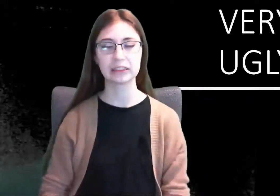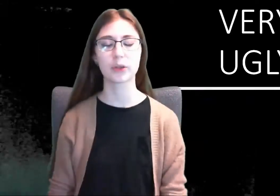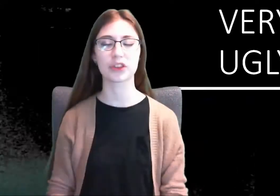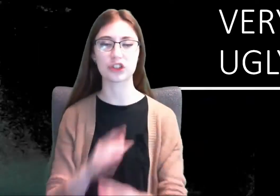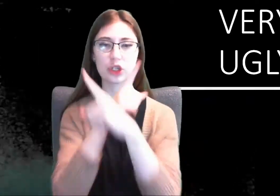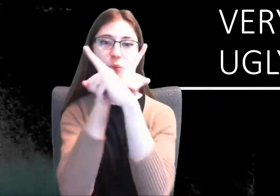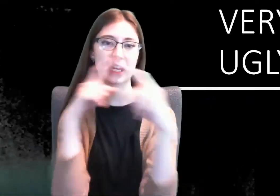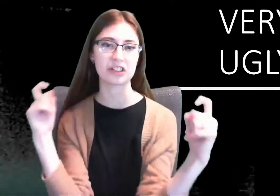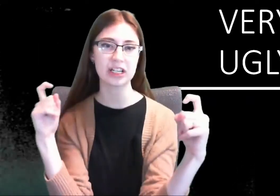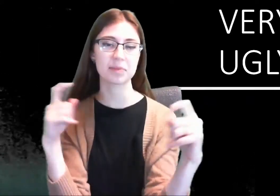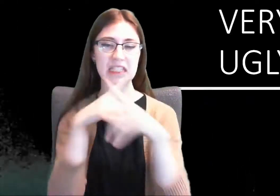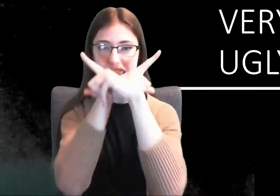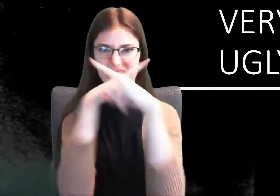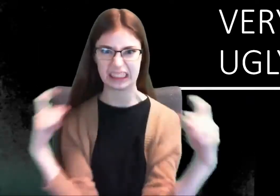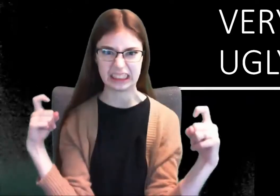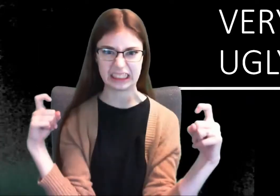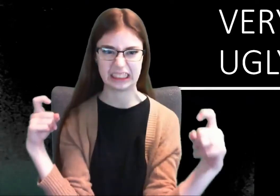with the 2 hand shapes. Ooh.